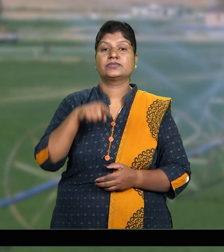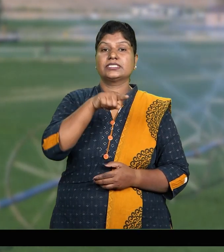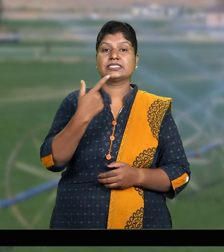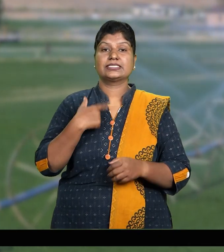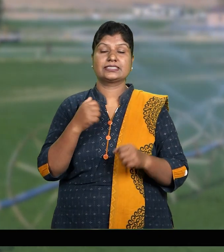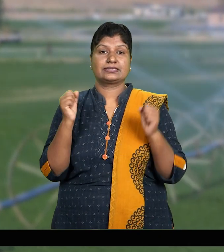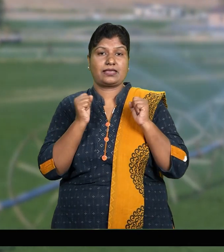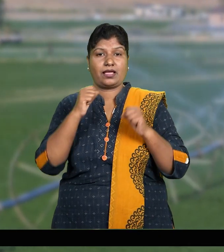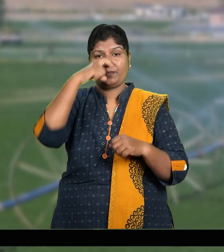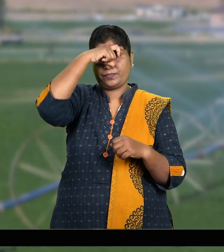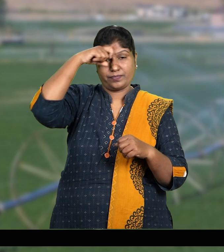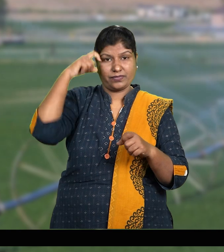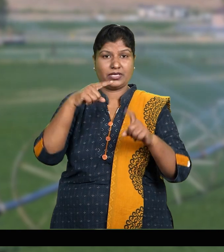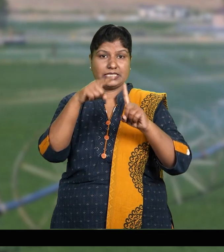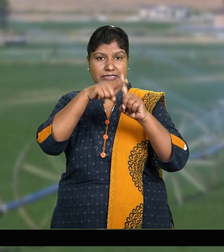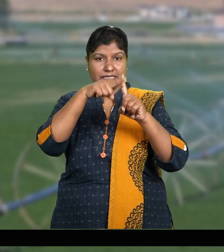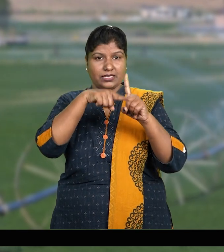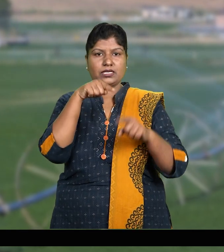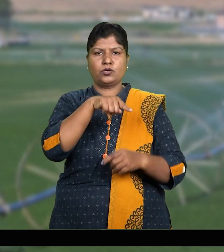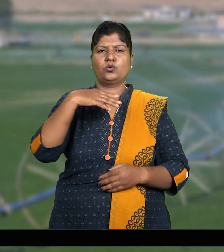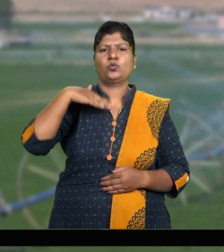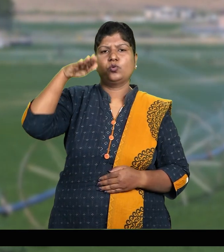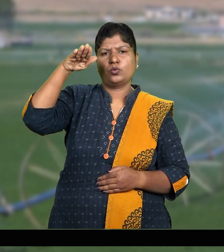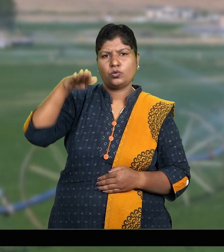As the temperature is very low here,